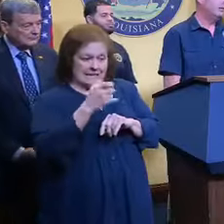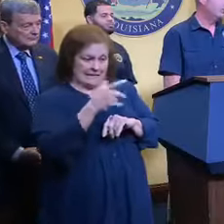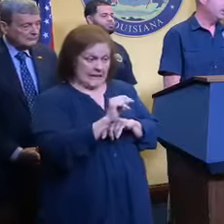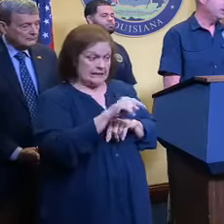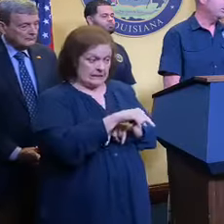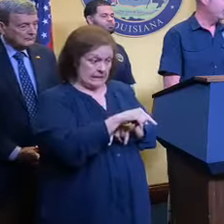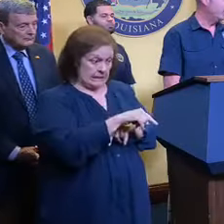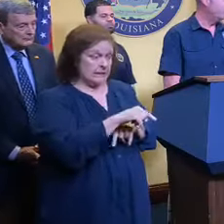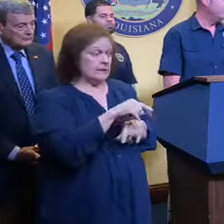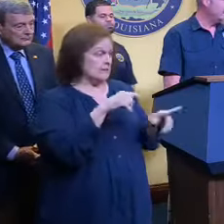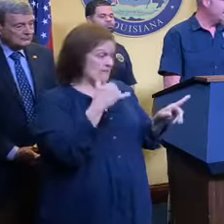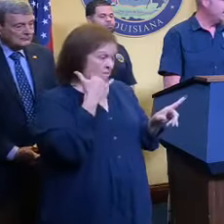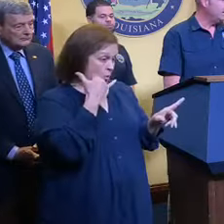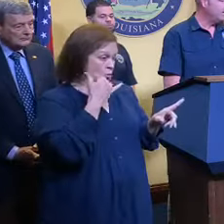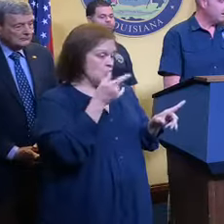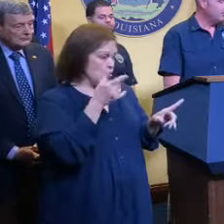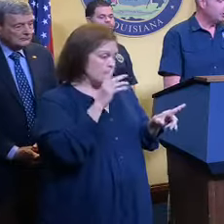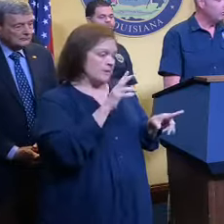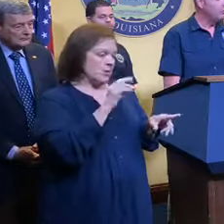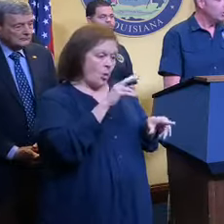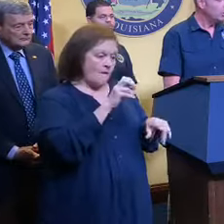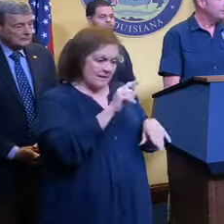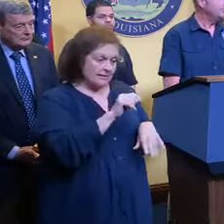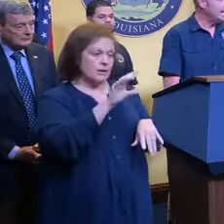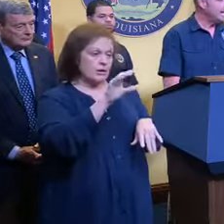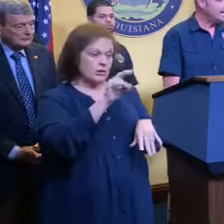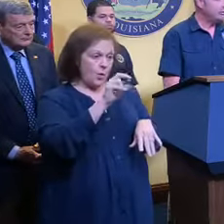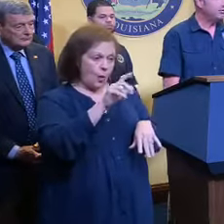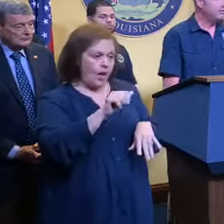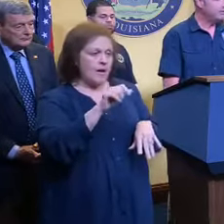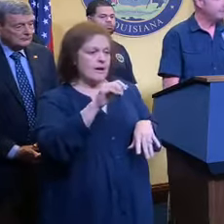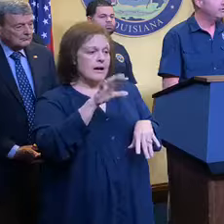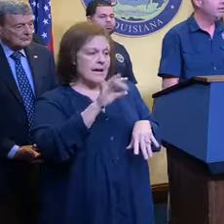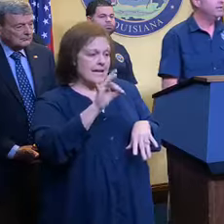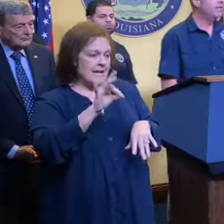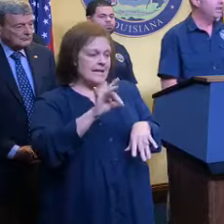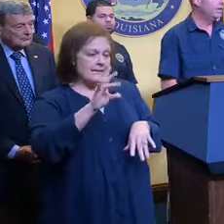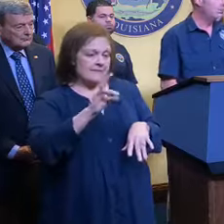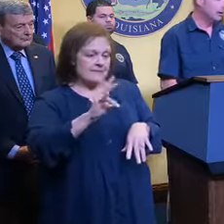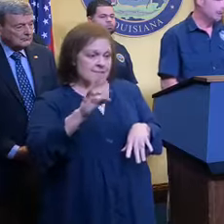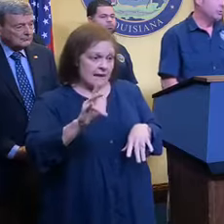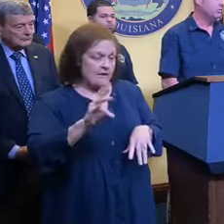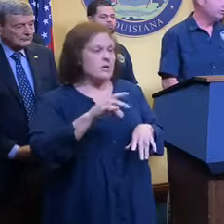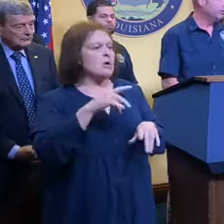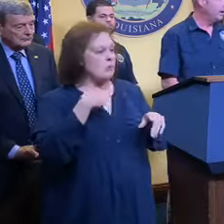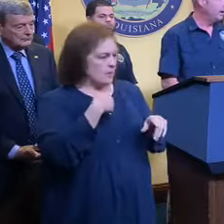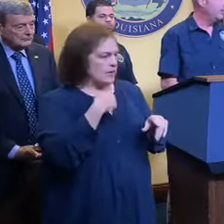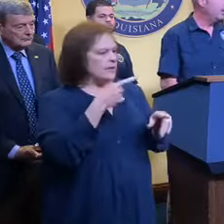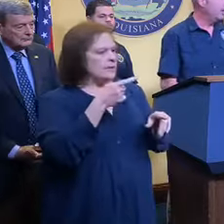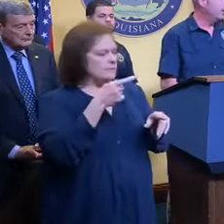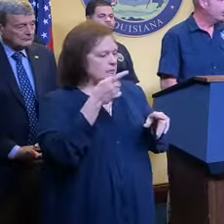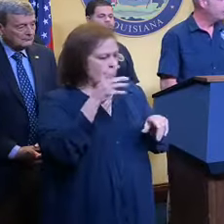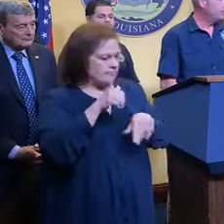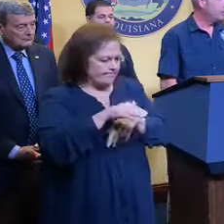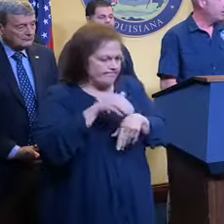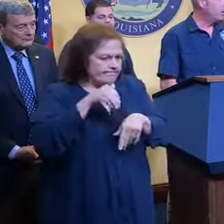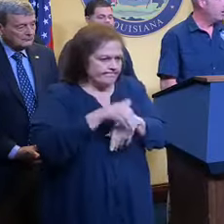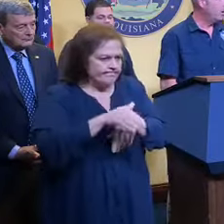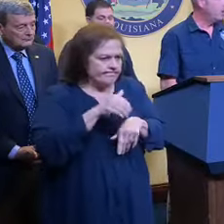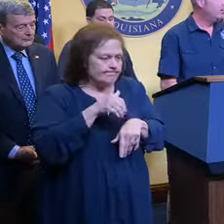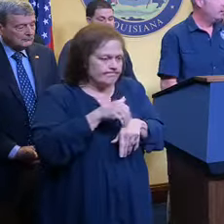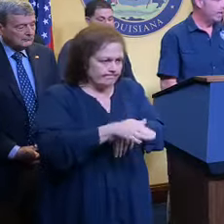that, put it in your phone, text COVID NOLA to 888-777, and you can get those real-time alerts